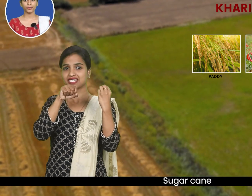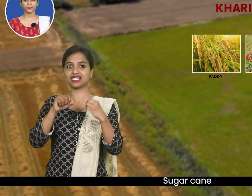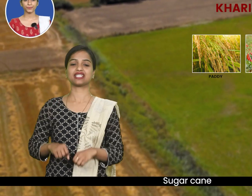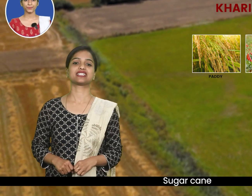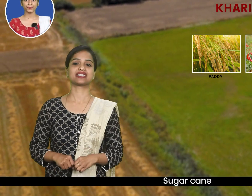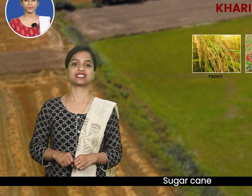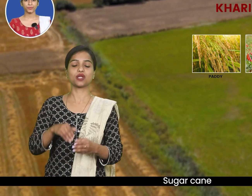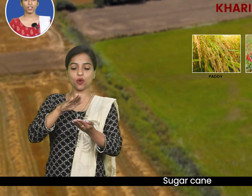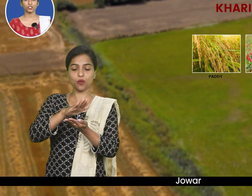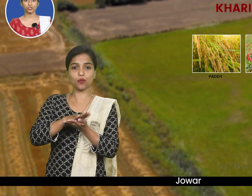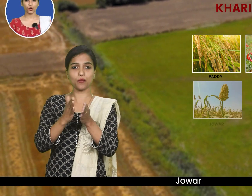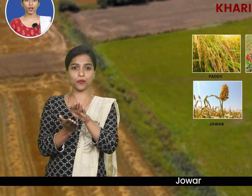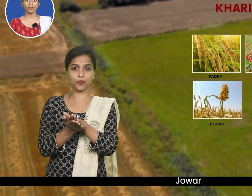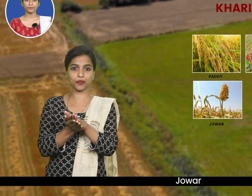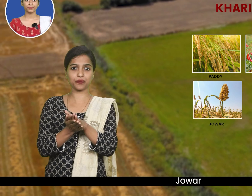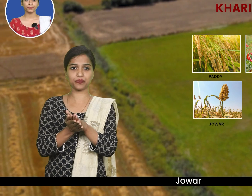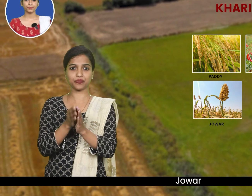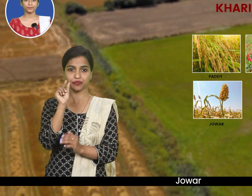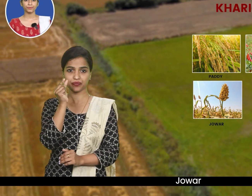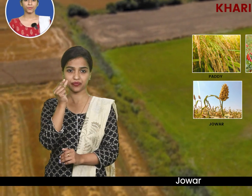sugarcane, jowar,